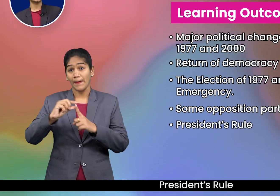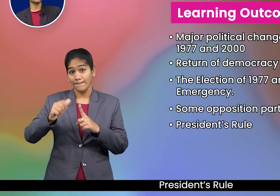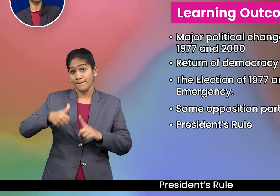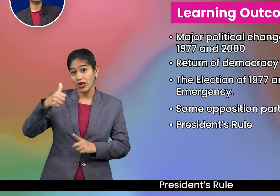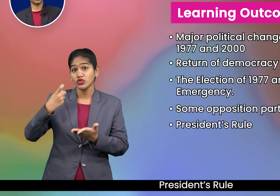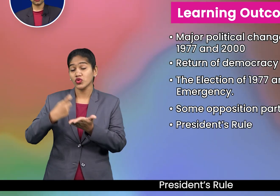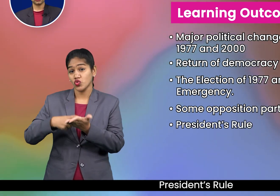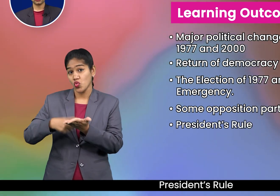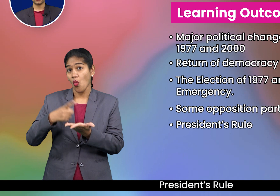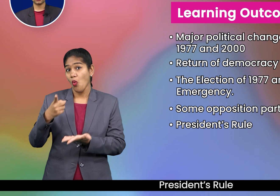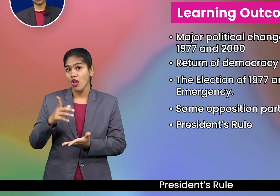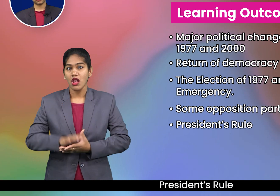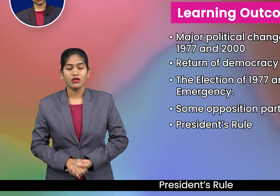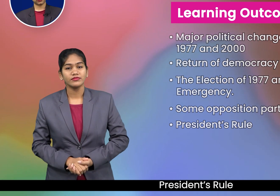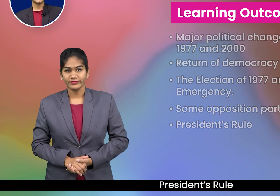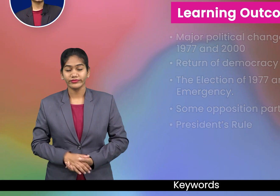President's rule.